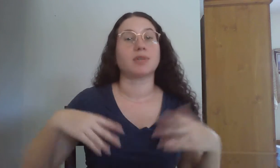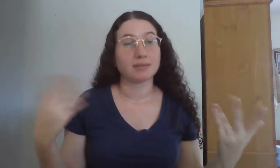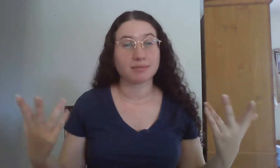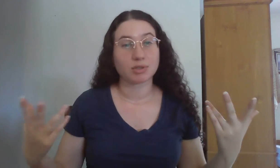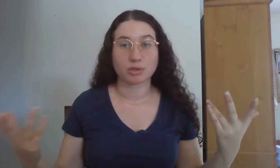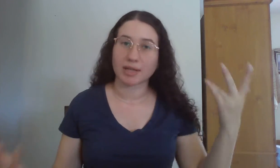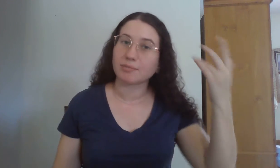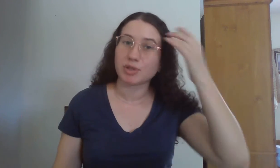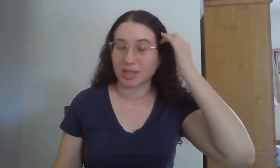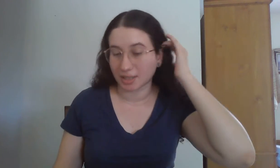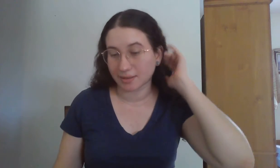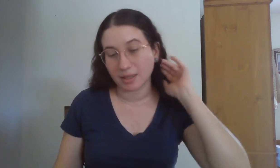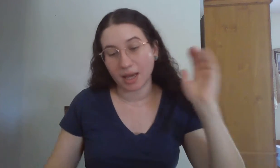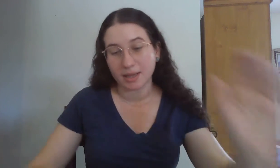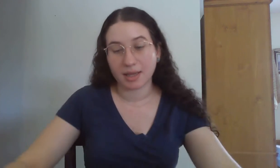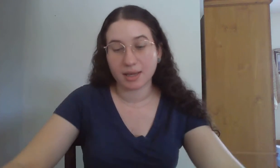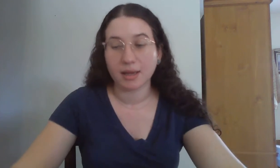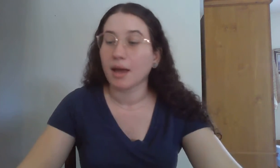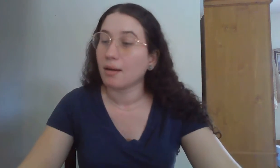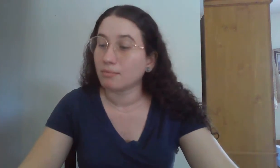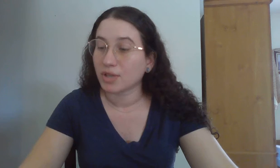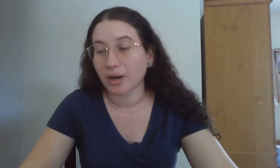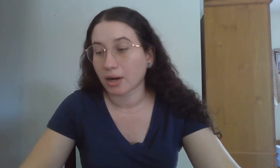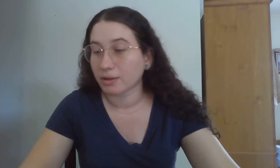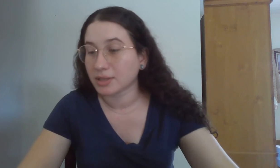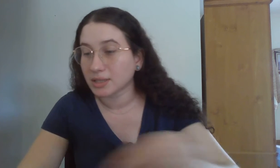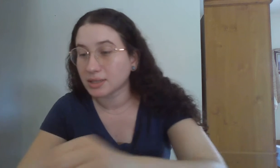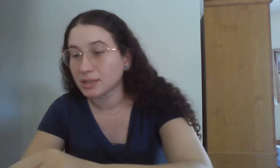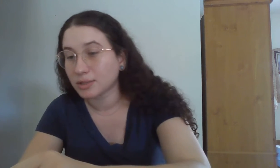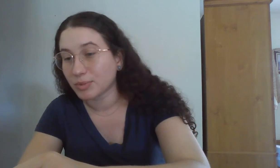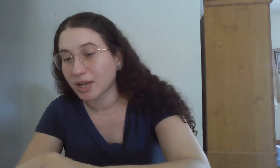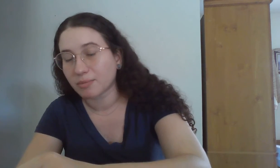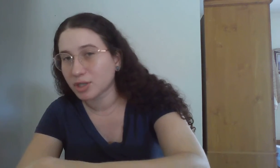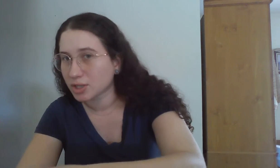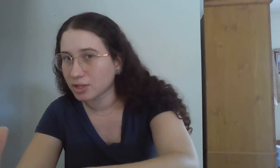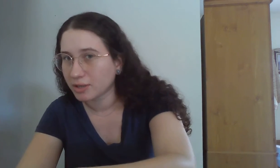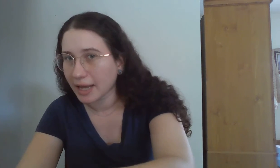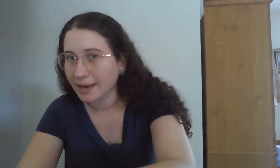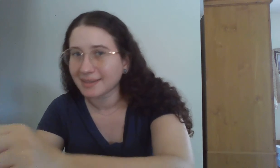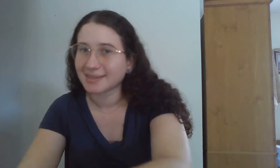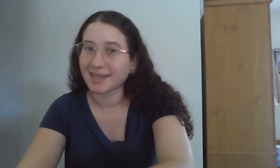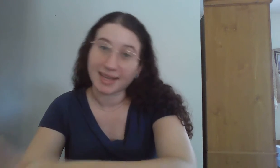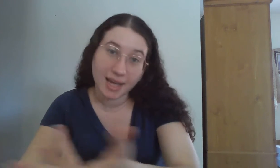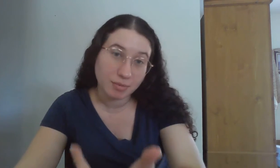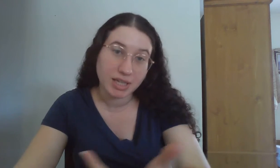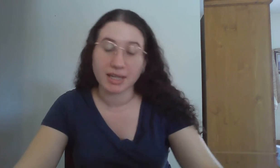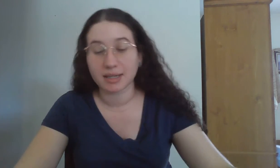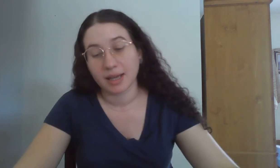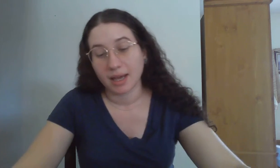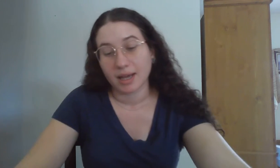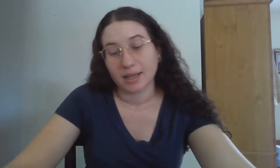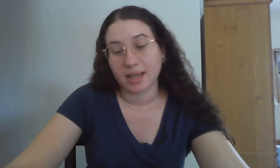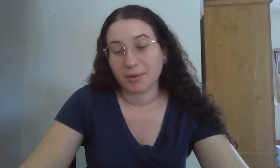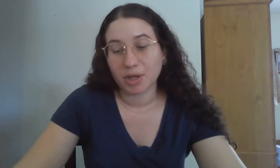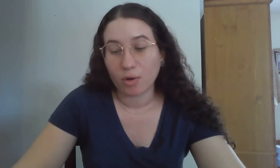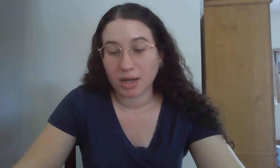Right? So that's pretty easy. And then there are other sentences, but I'm pretty sure you get it. It's not that complicated. Now we go on